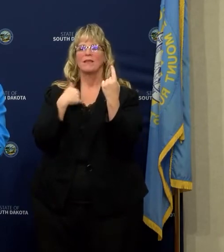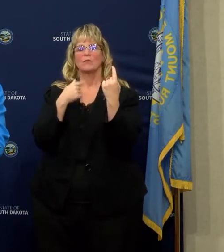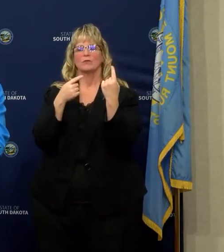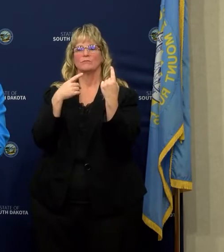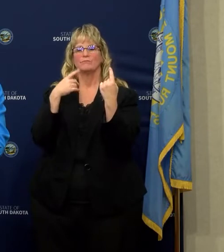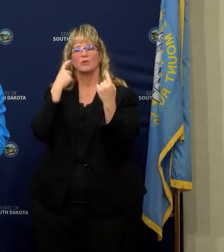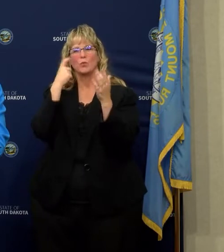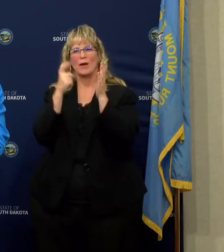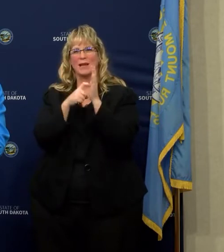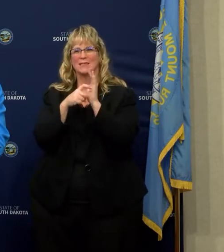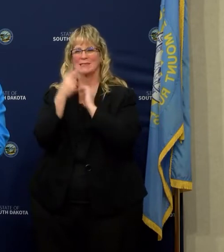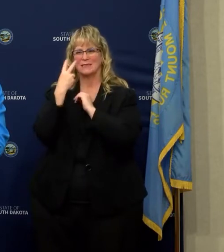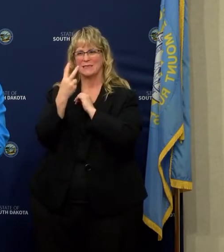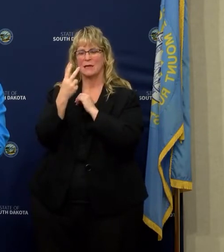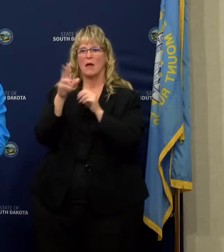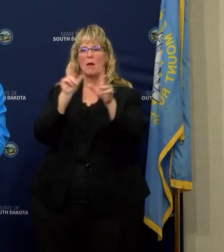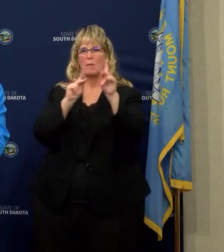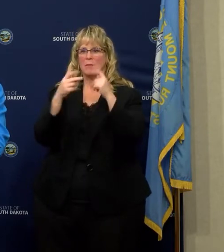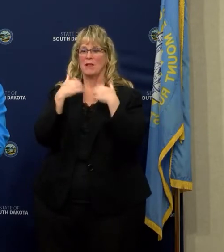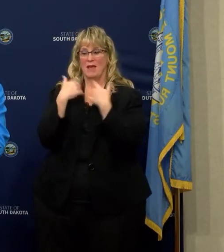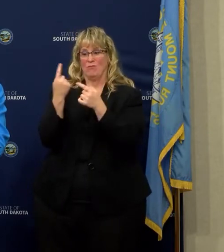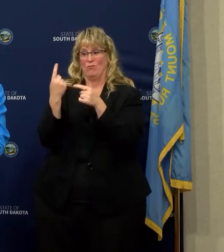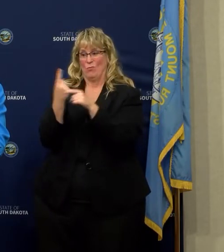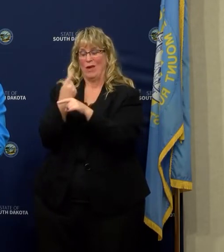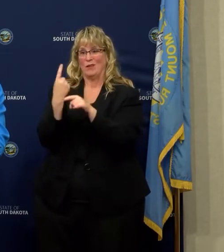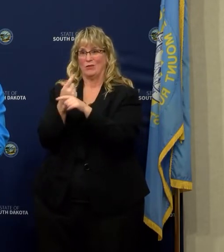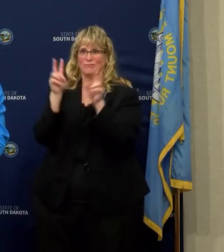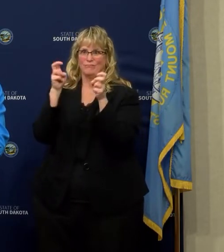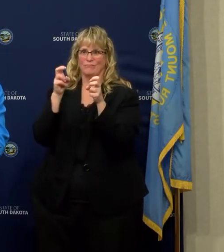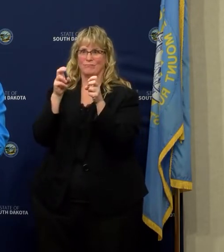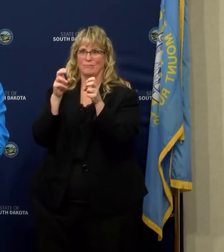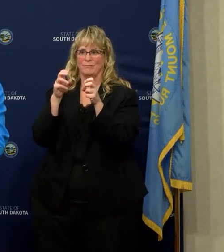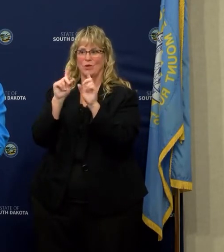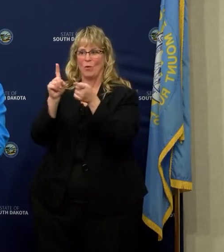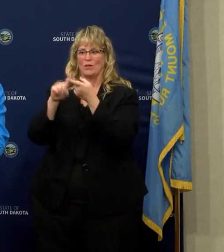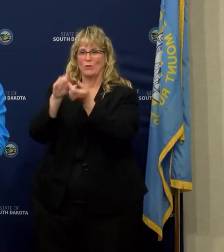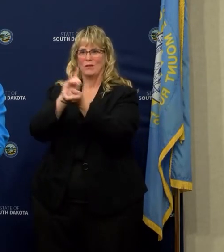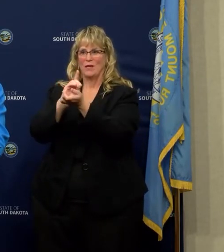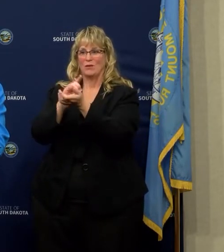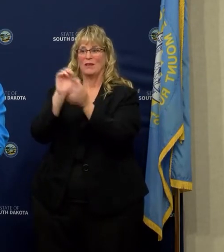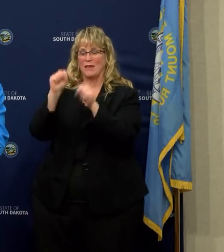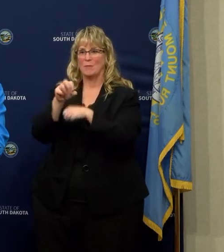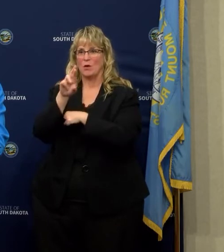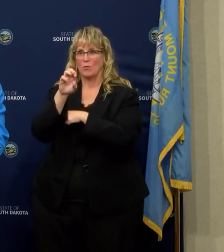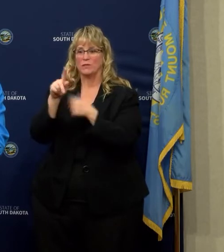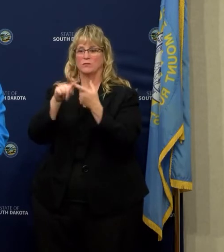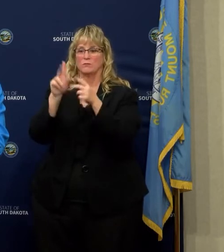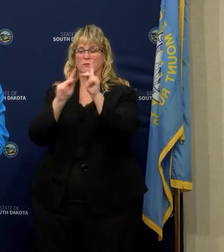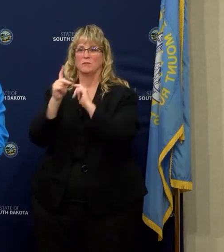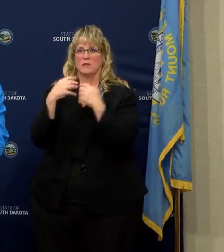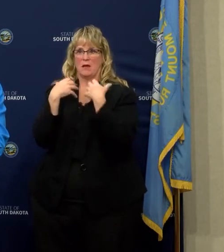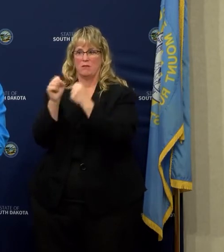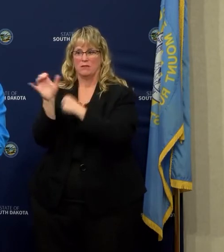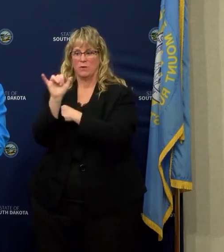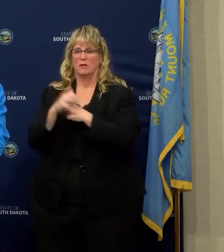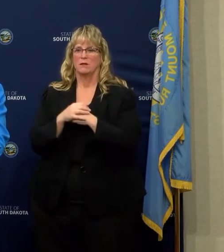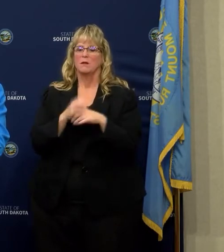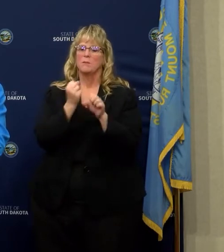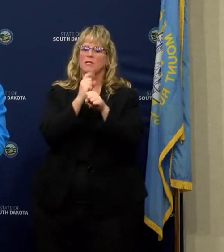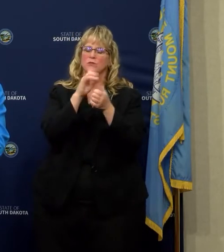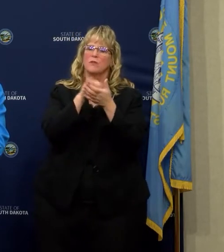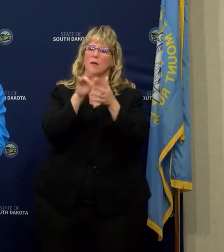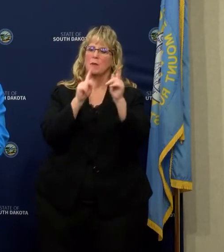people forgoing regular health care, and that can be a real risk to people's health as well. So we want to make sure people are able to get the